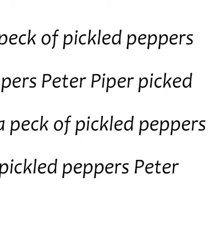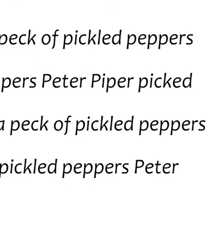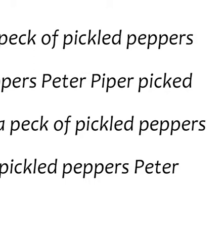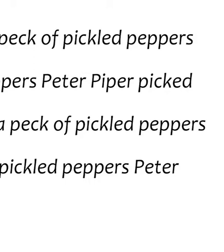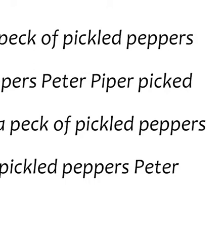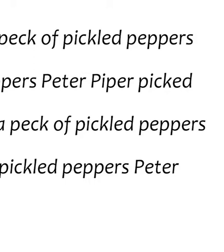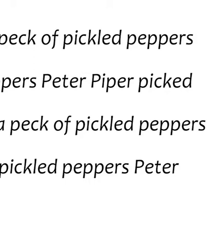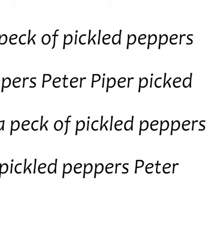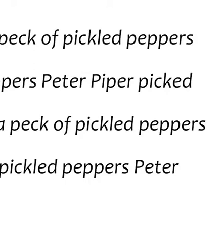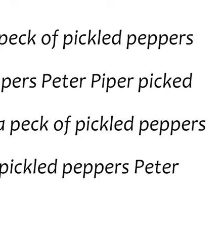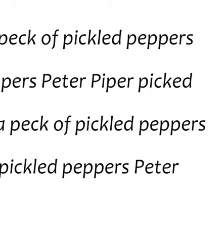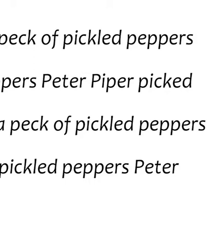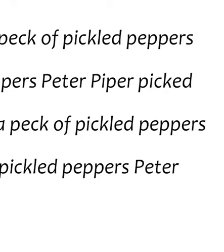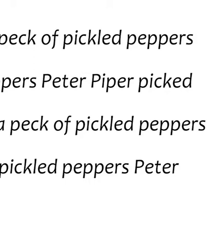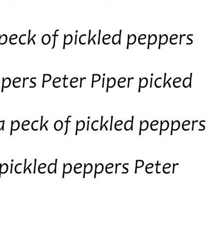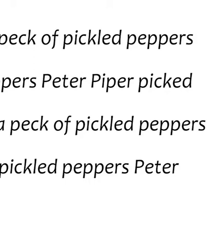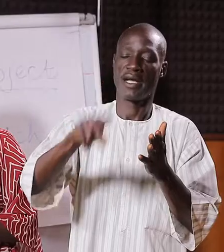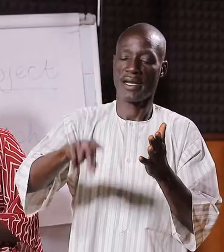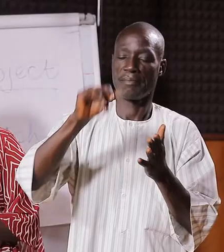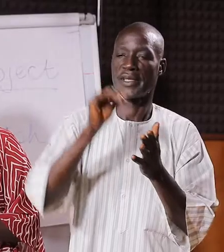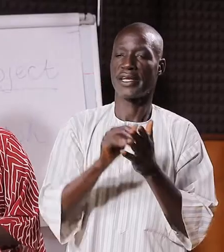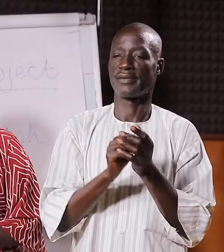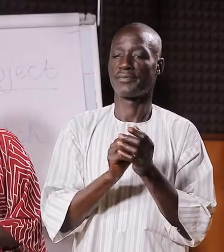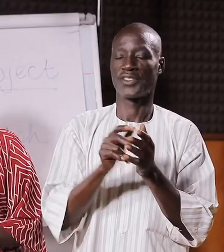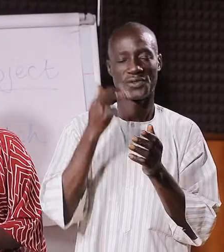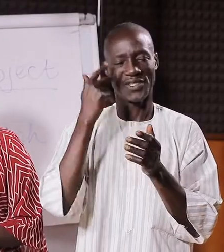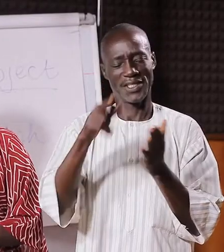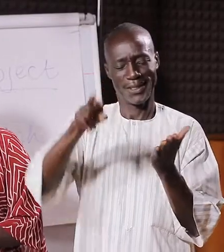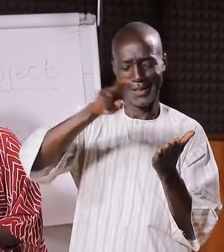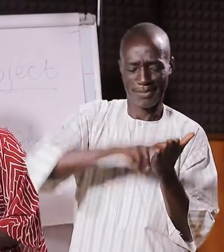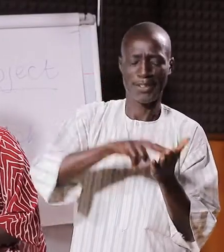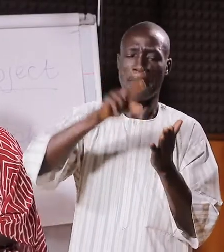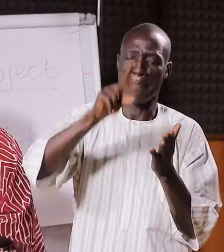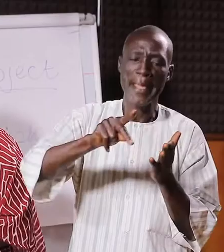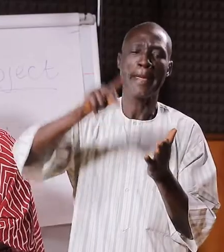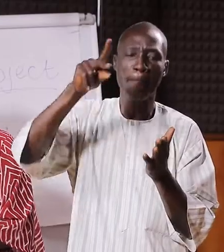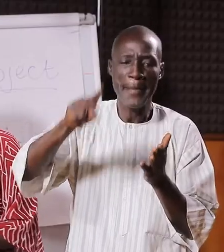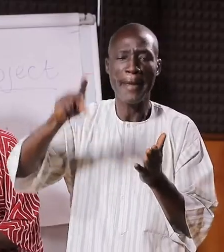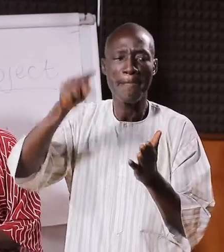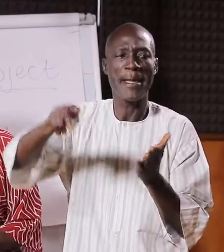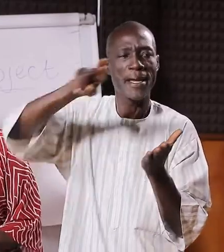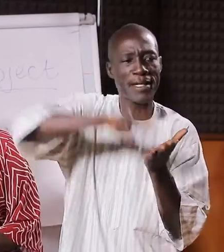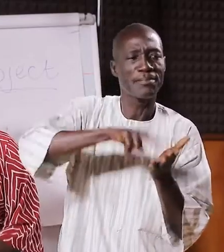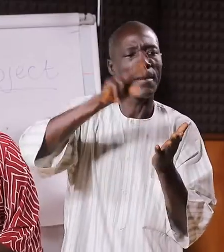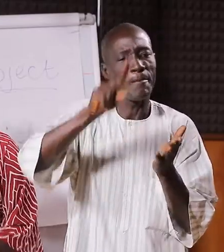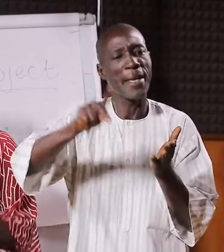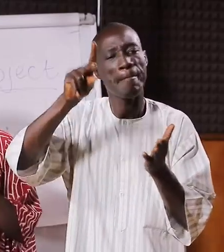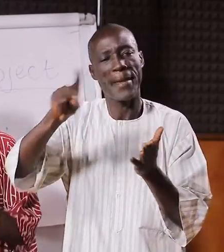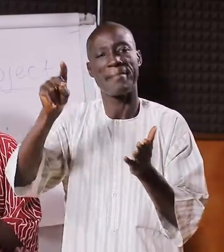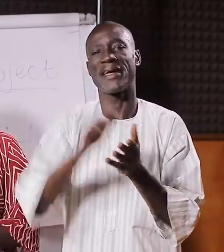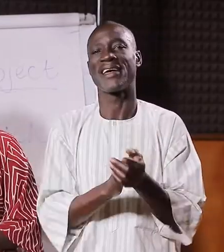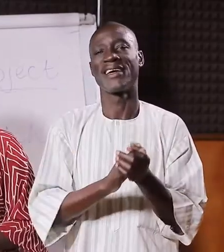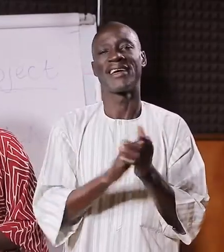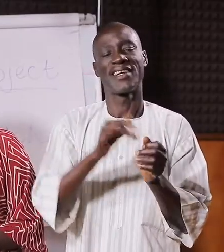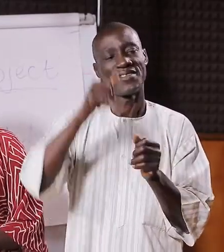peppers Peter Piper picked? You see the repetition, p, p, p, p. That's a bilabial plosive, if you